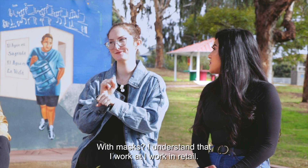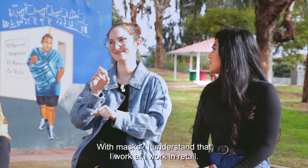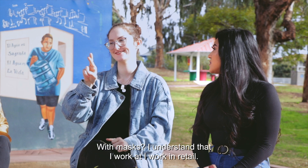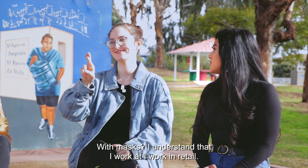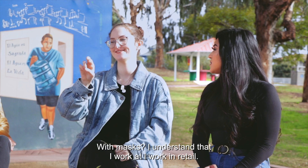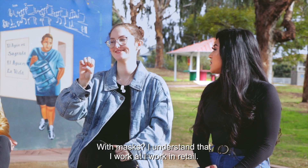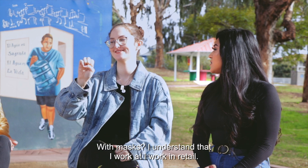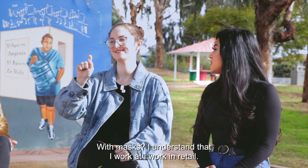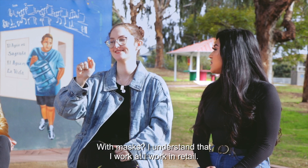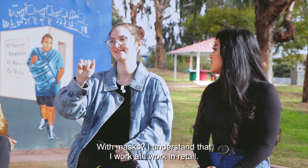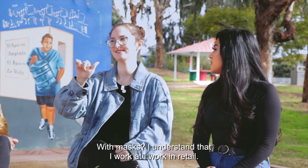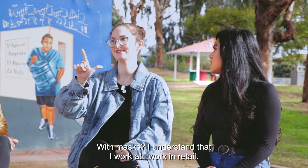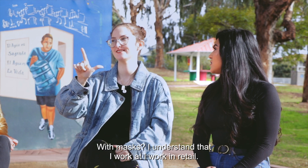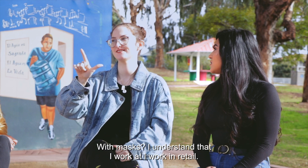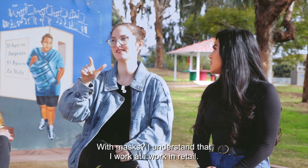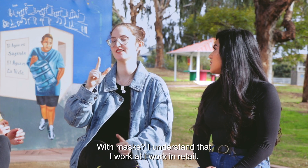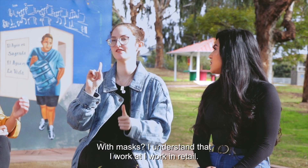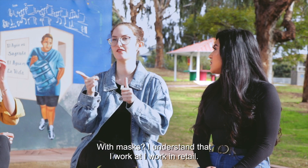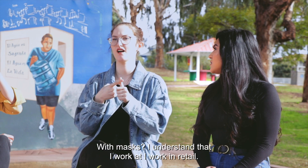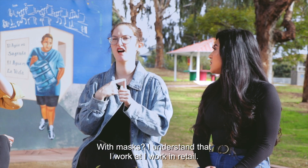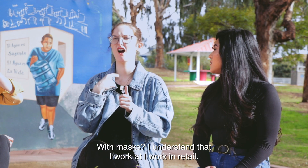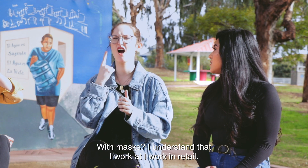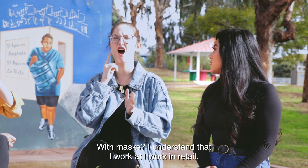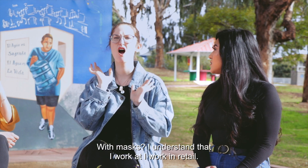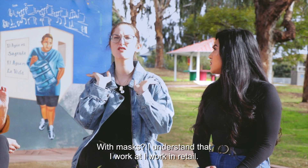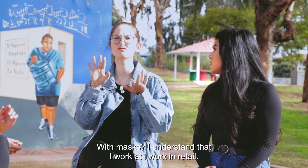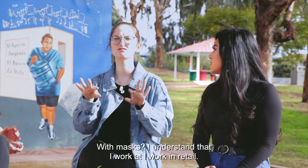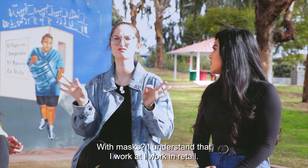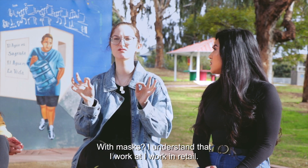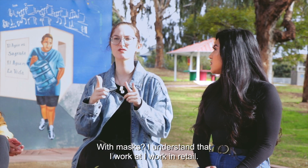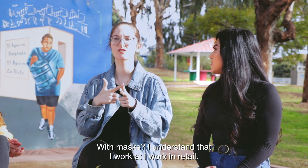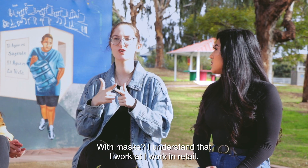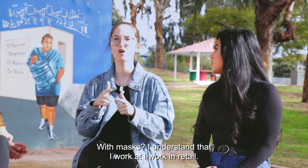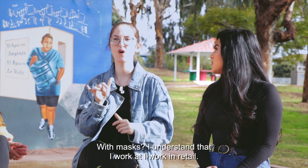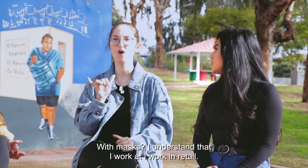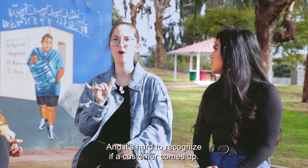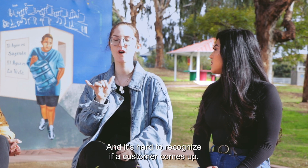masks, I understand that. I work in retail,